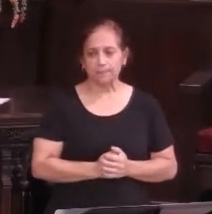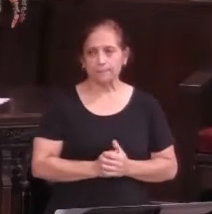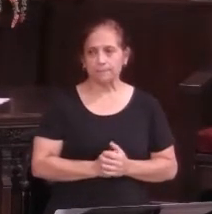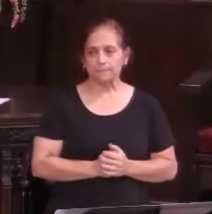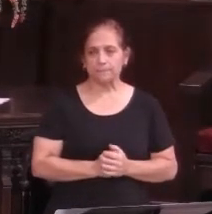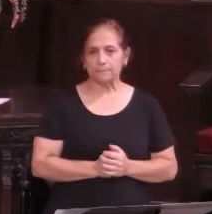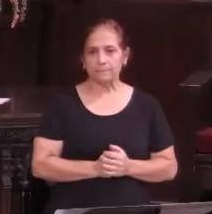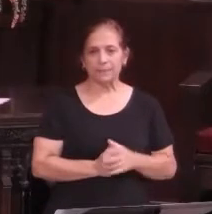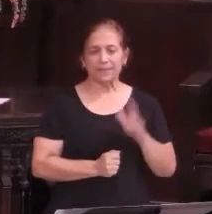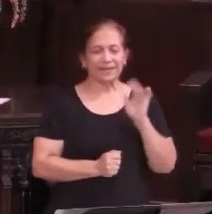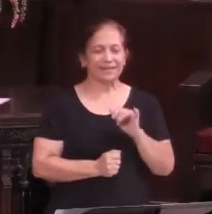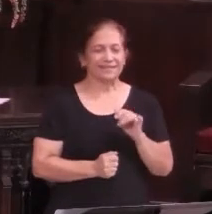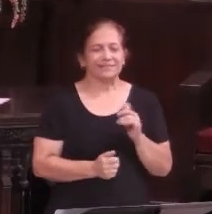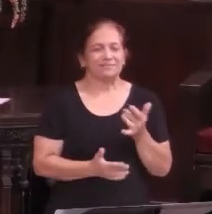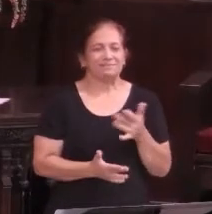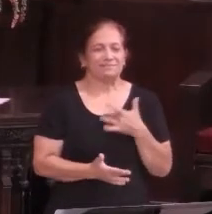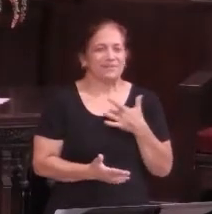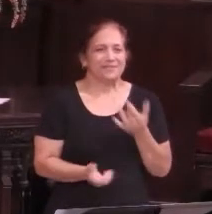is overwhelming.